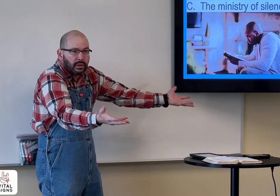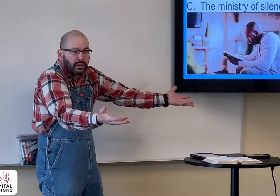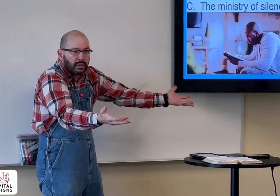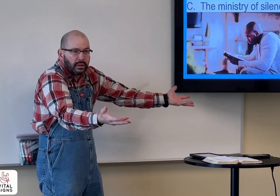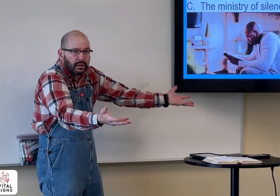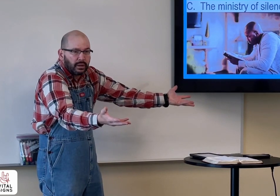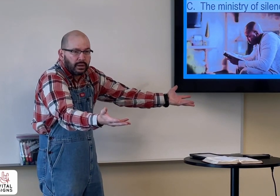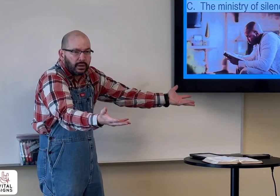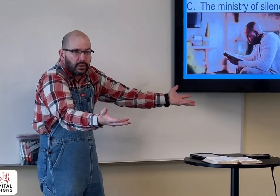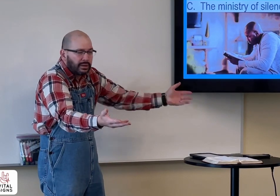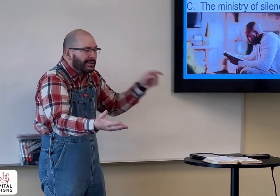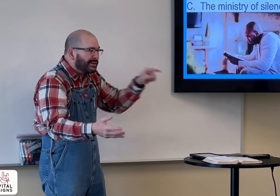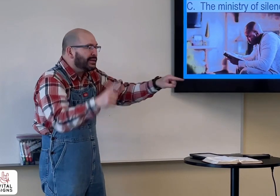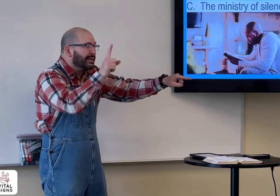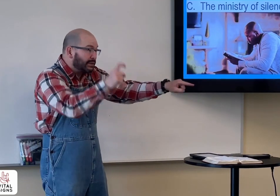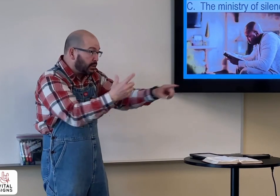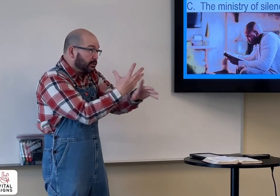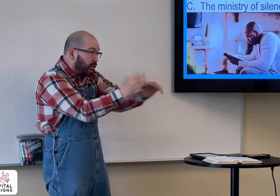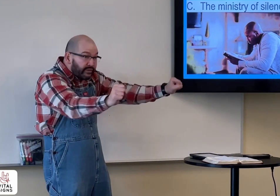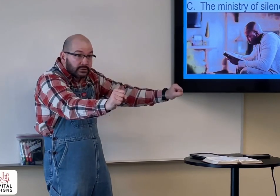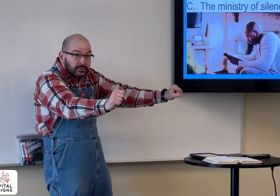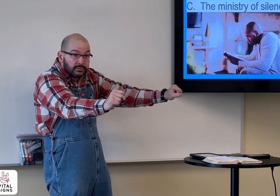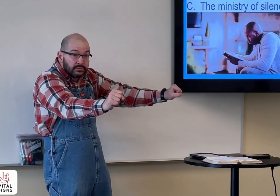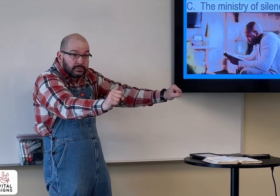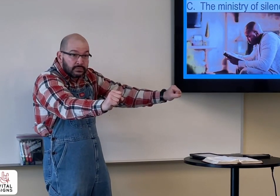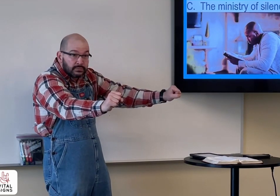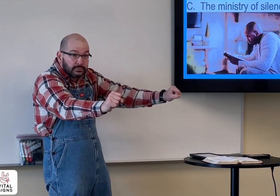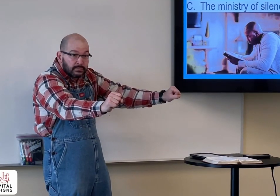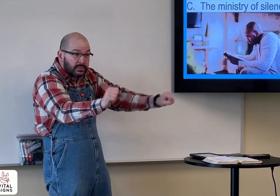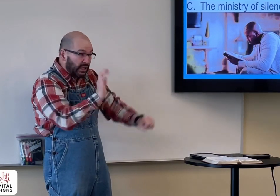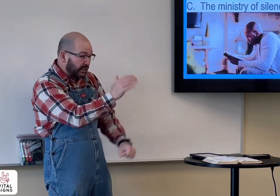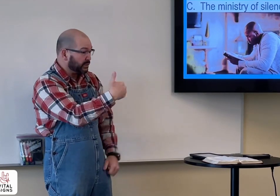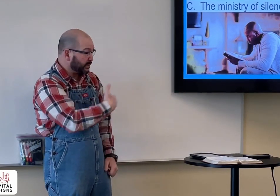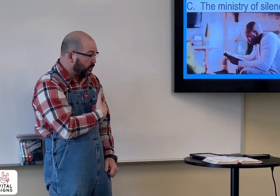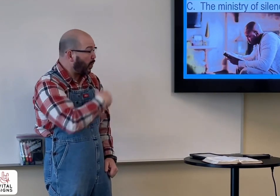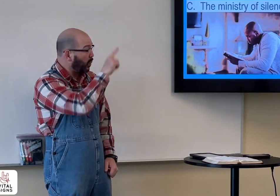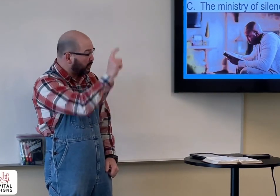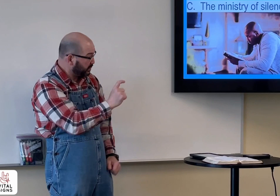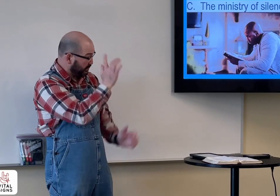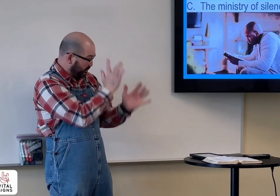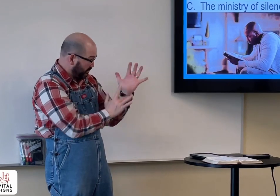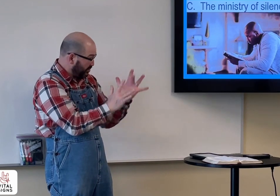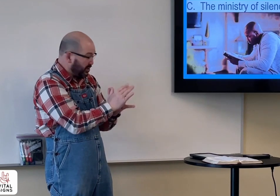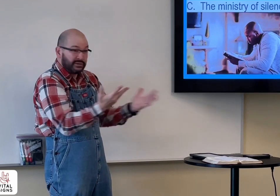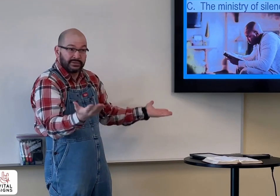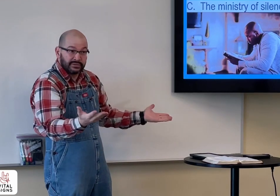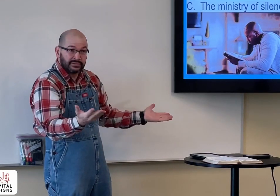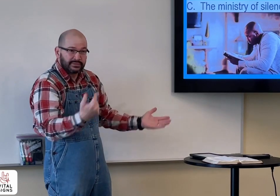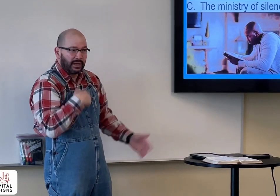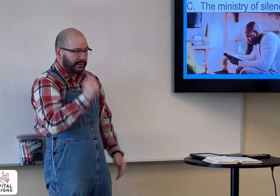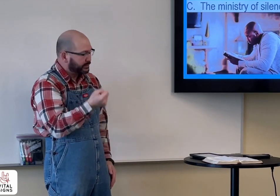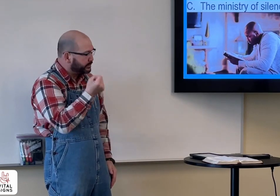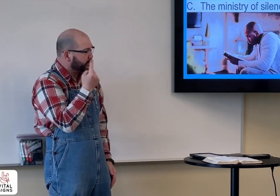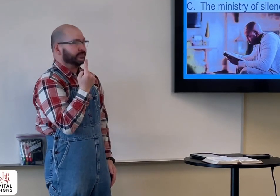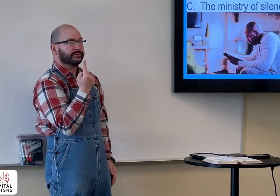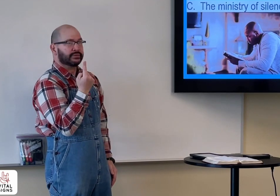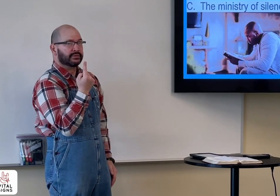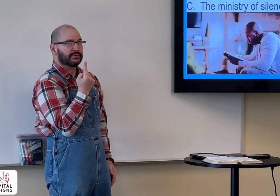him? He needs salvation. His soul needs Jesus Christ. He needs